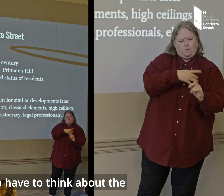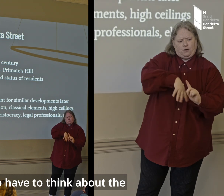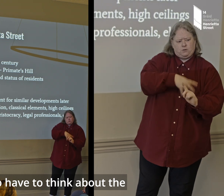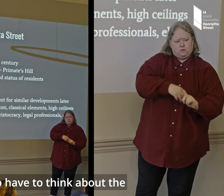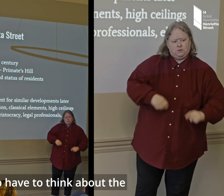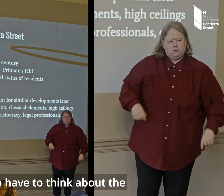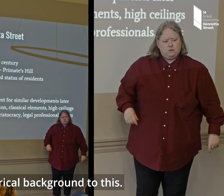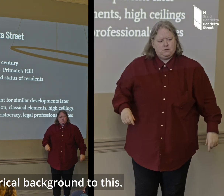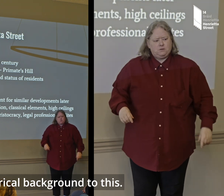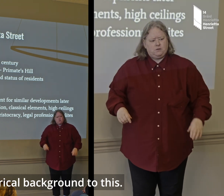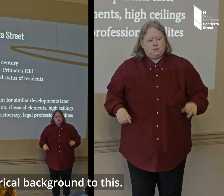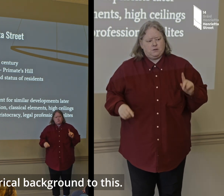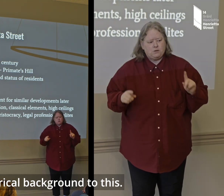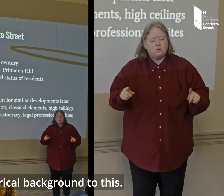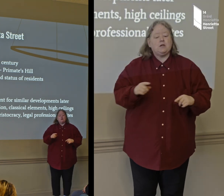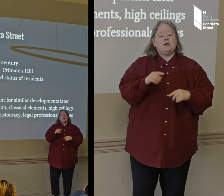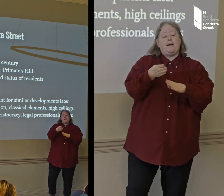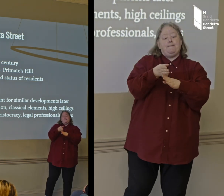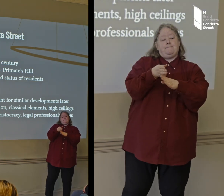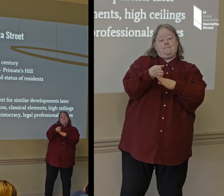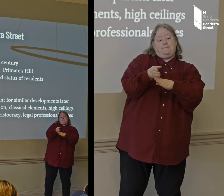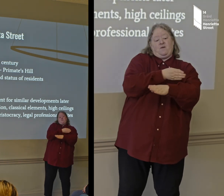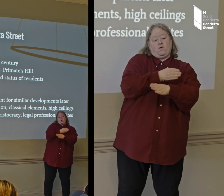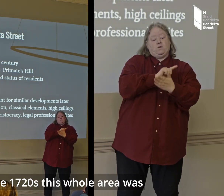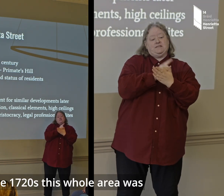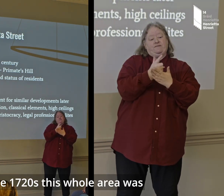We do have to think about the historical background to this.